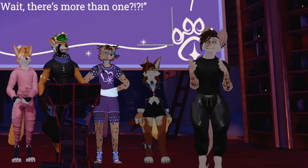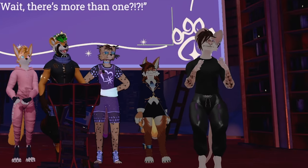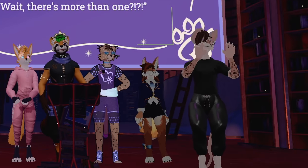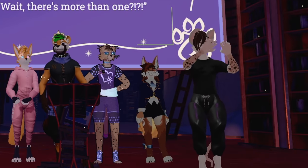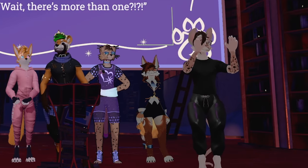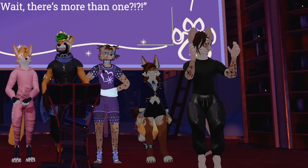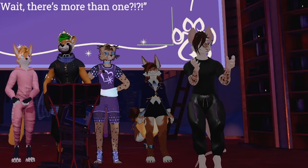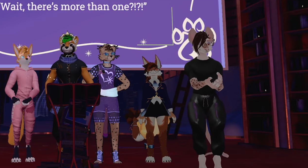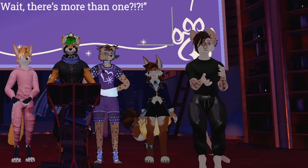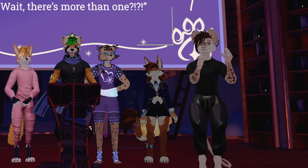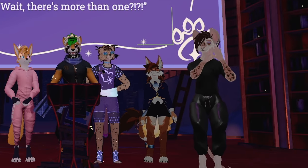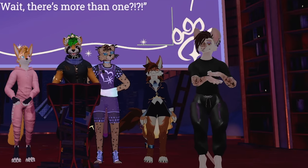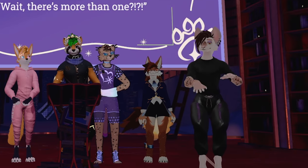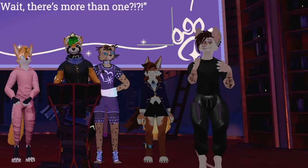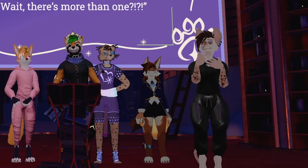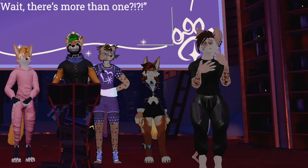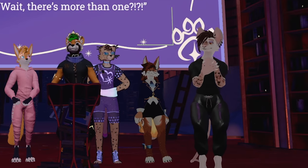fine. Not at all.